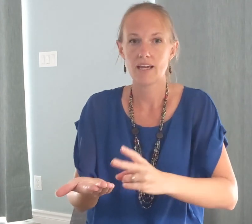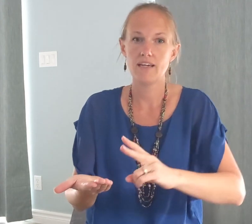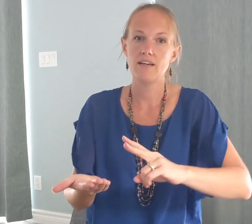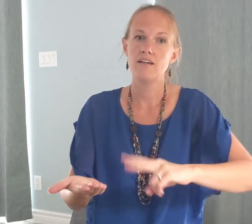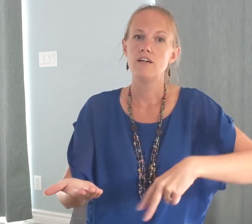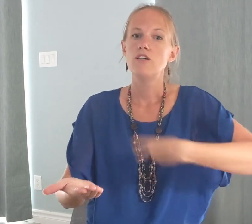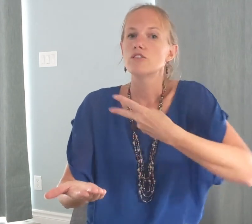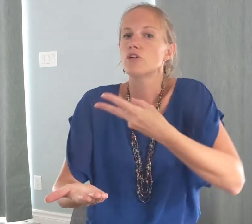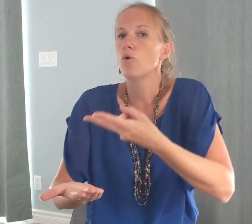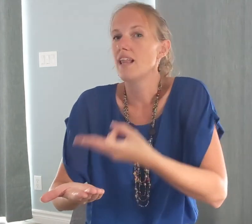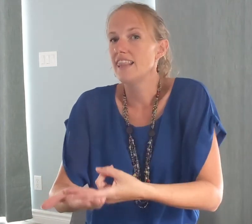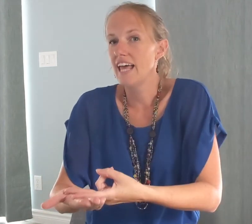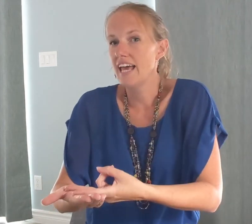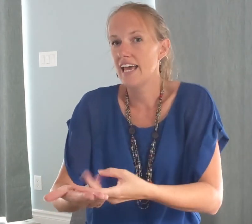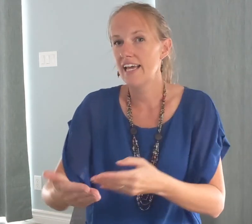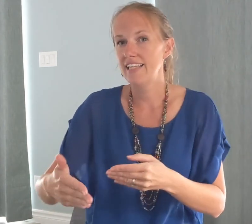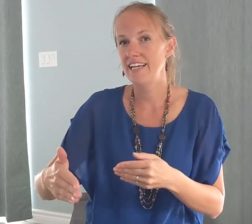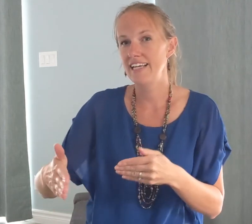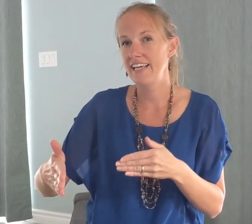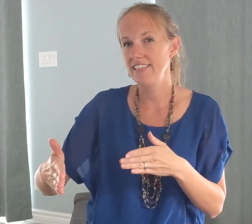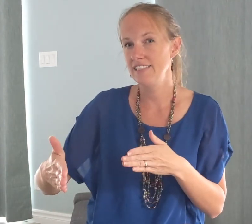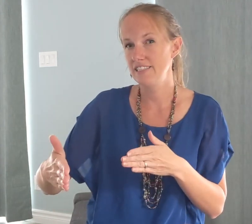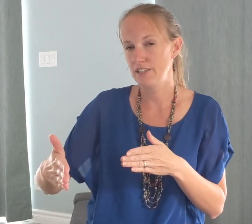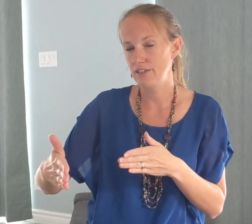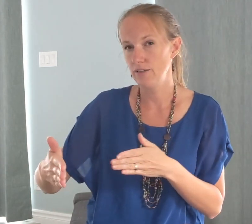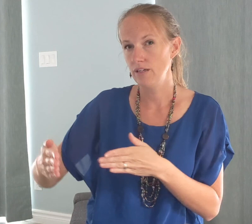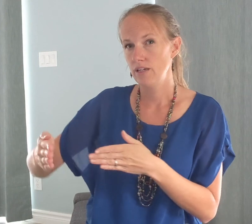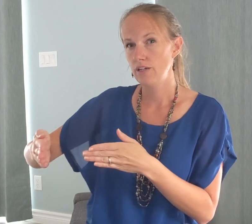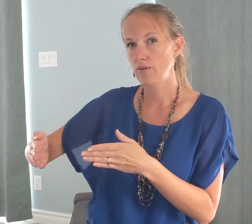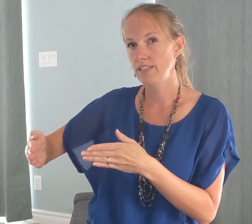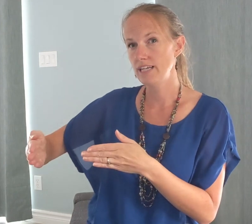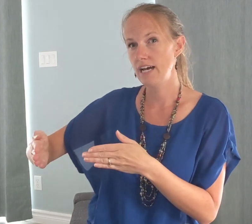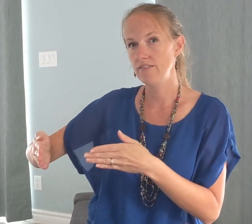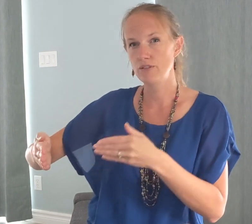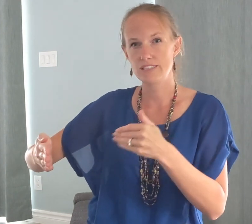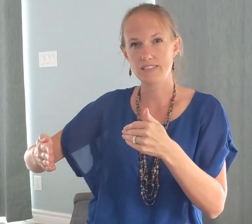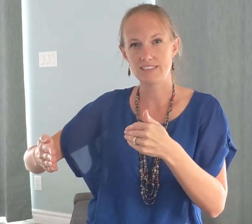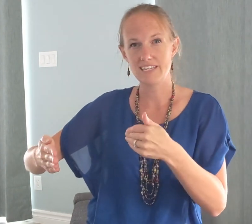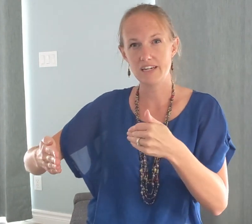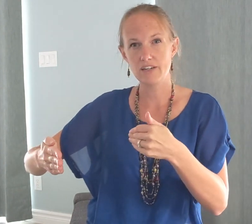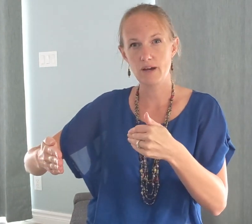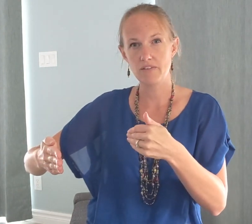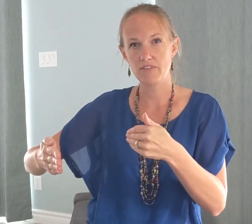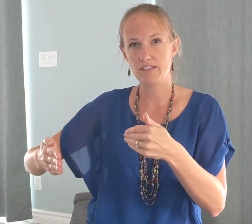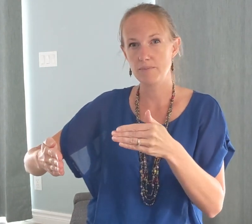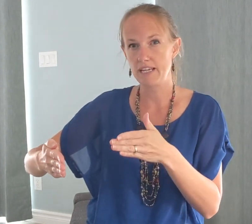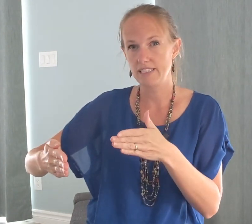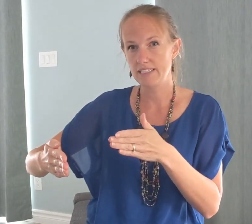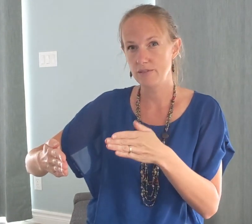Okay, so lay, and then against you, you're going to have, so it's near, you have your fingers bent. These ones